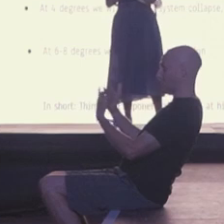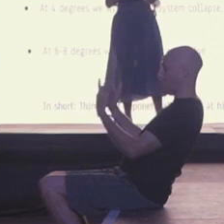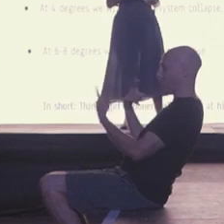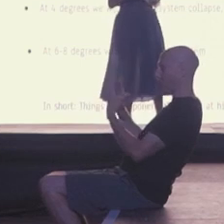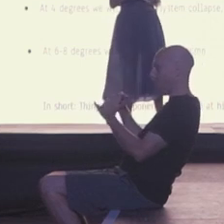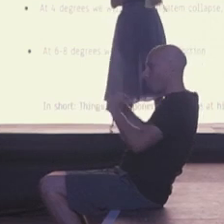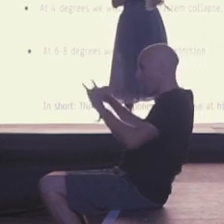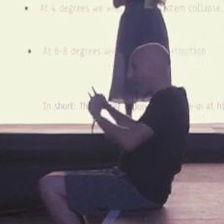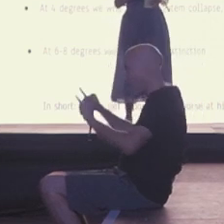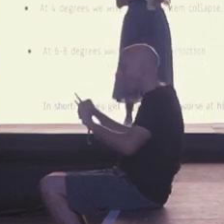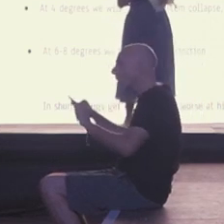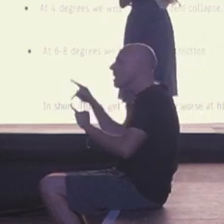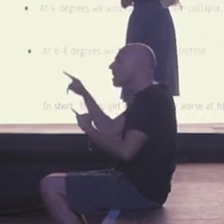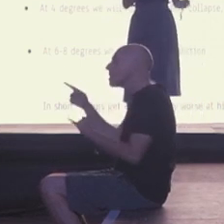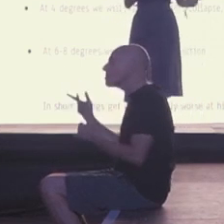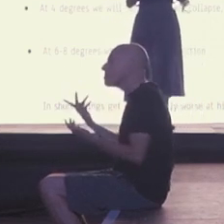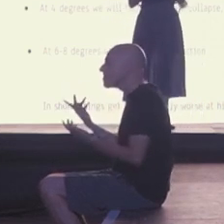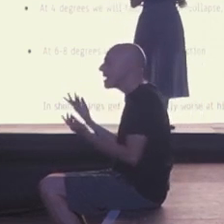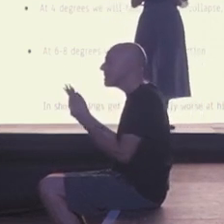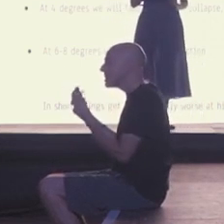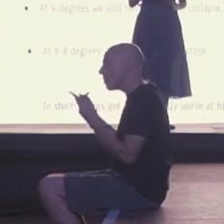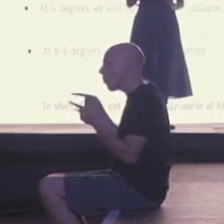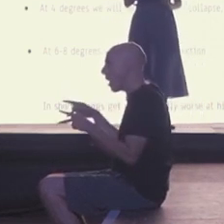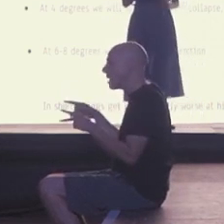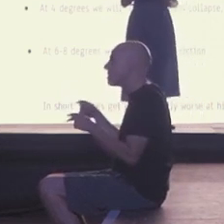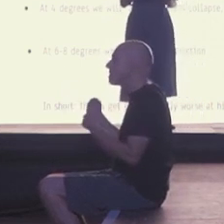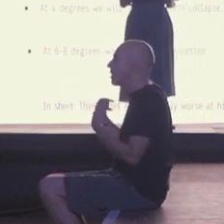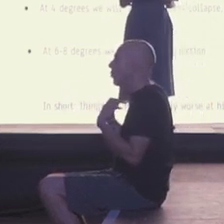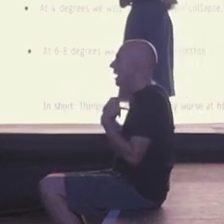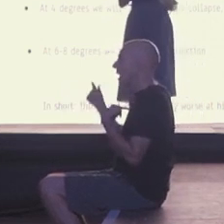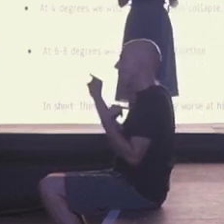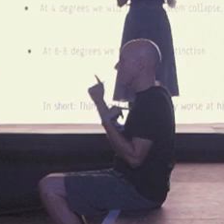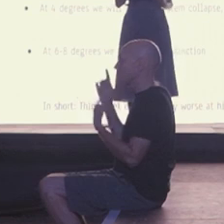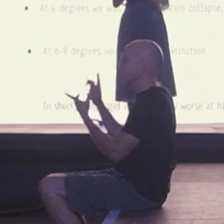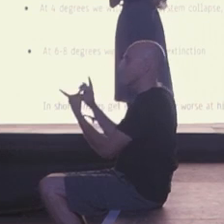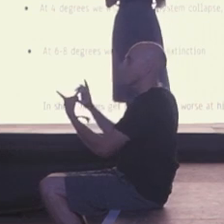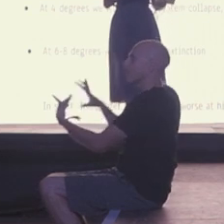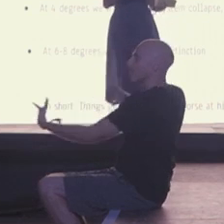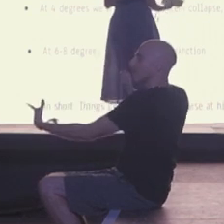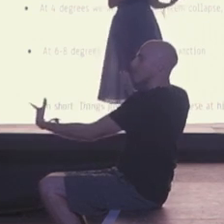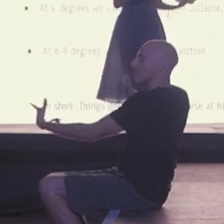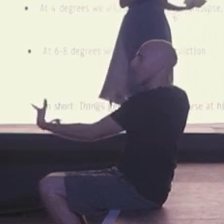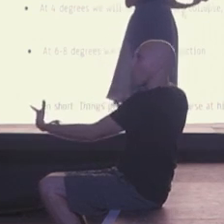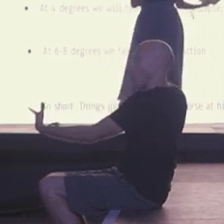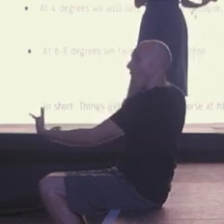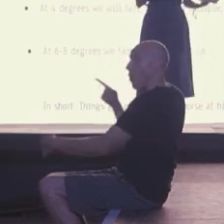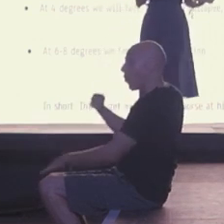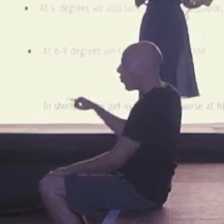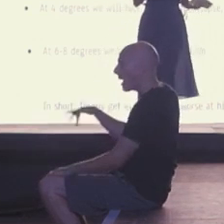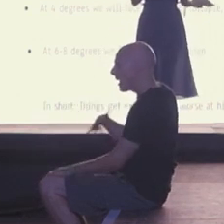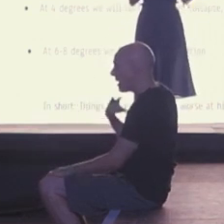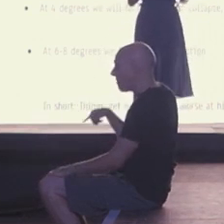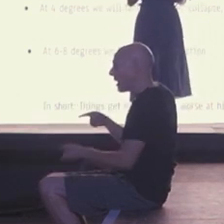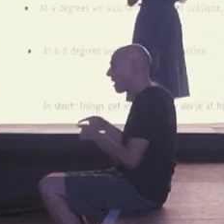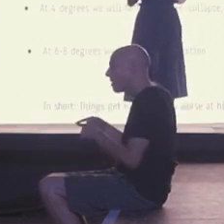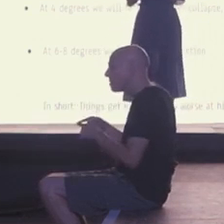really important to acknowledge that in some ways we're very detached from the situation because we have this incredible privilege of living in this part of the world